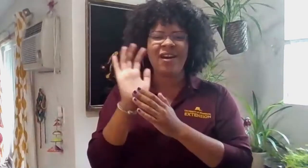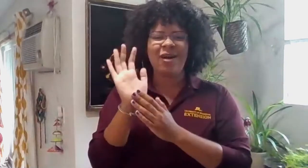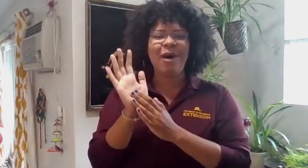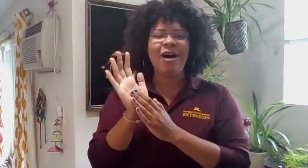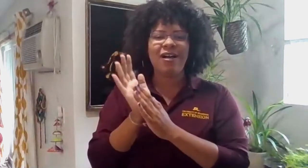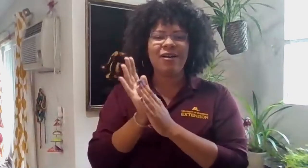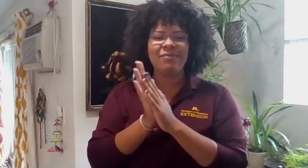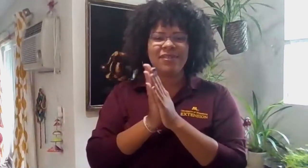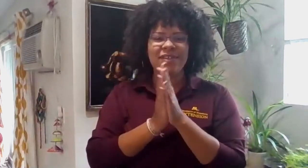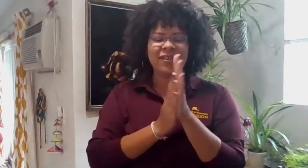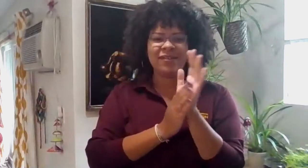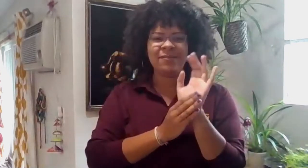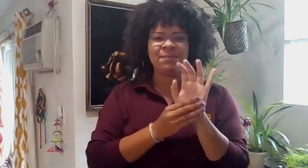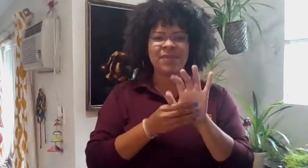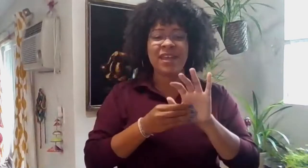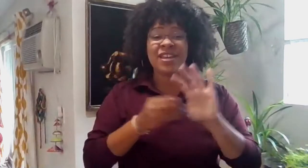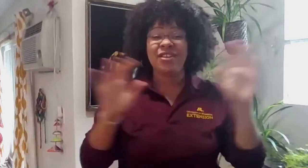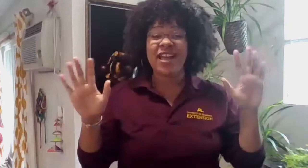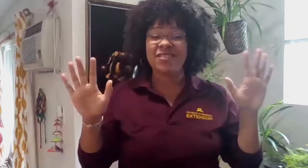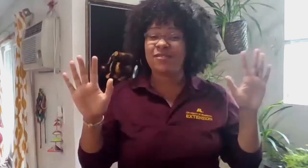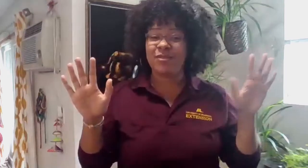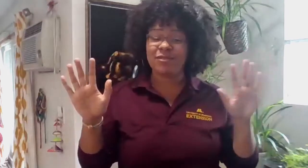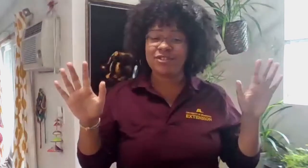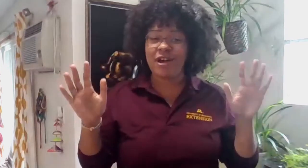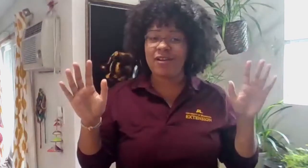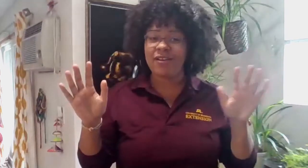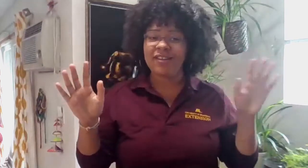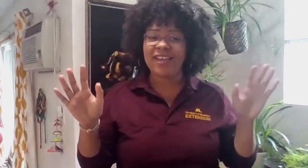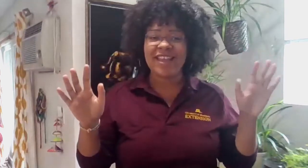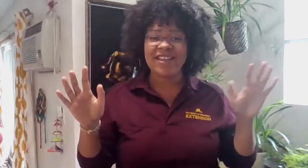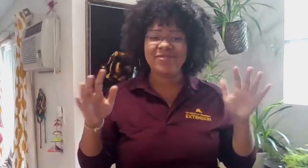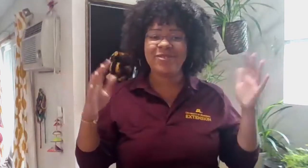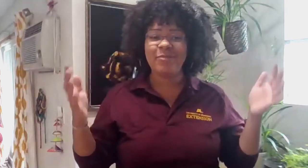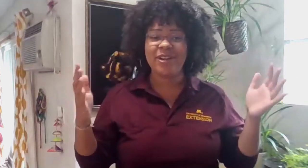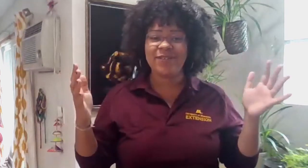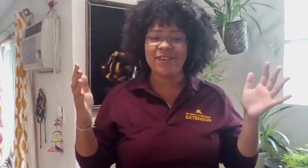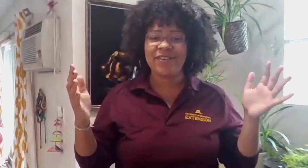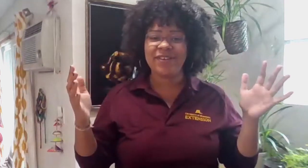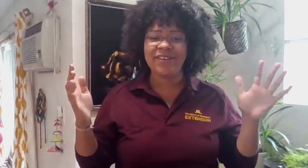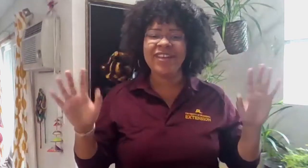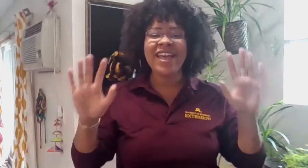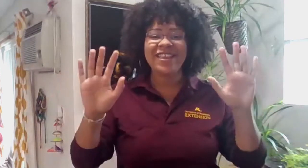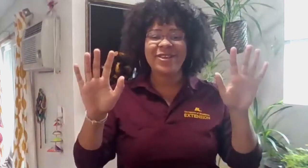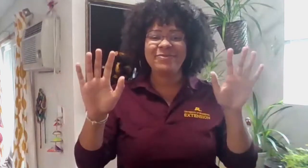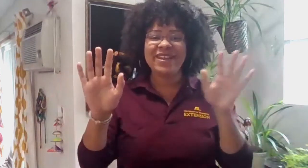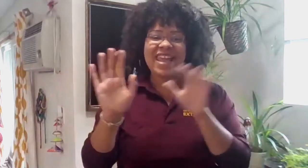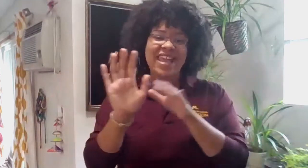our palms. Your hands are so strong and they can do so much for you. The human hand